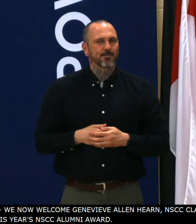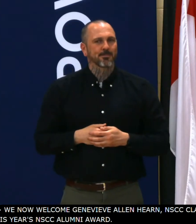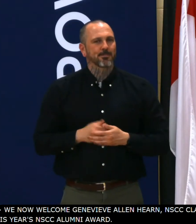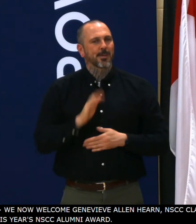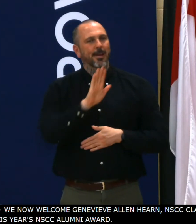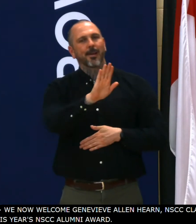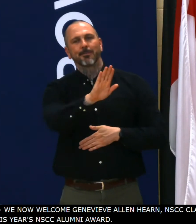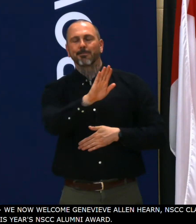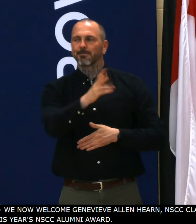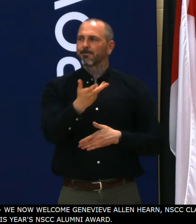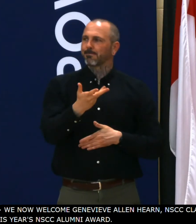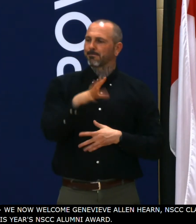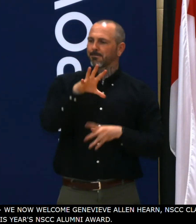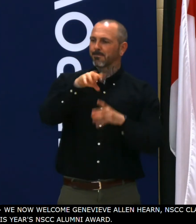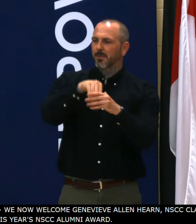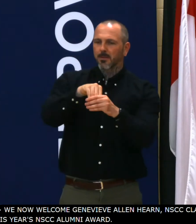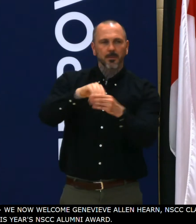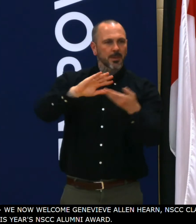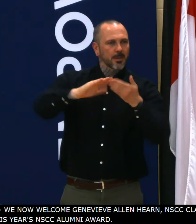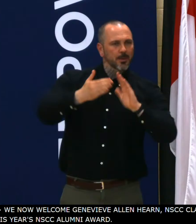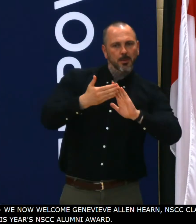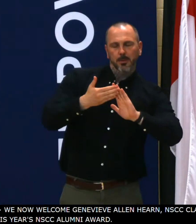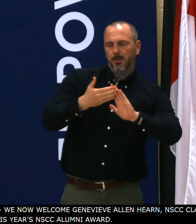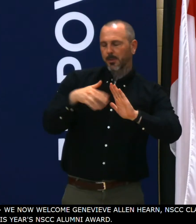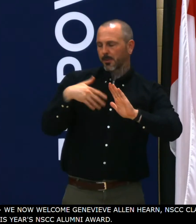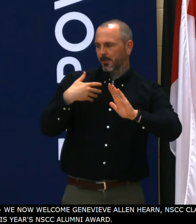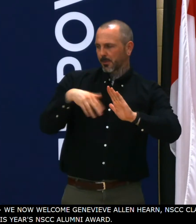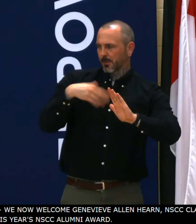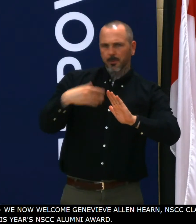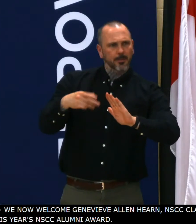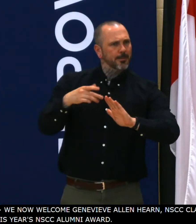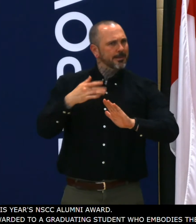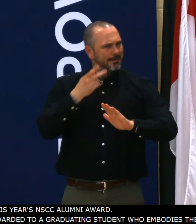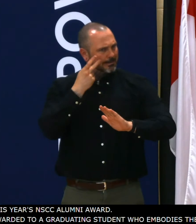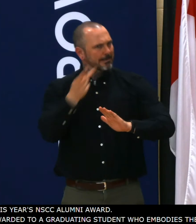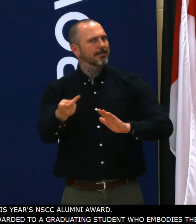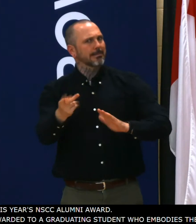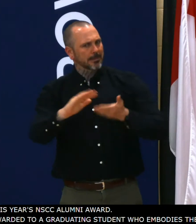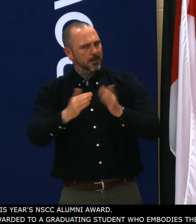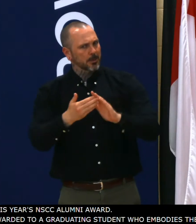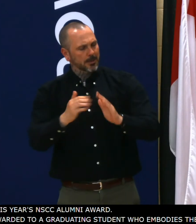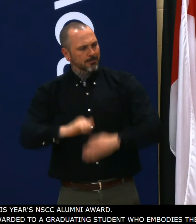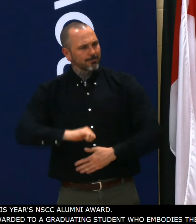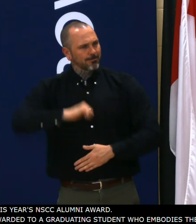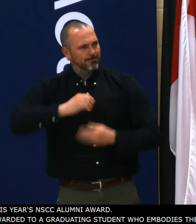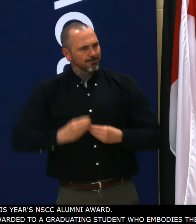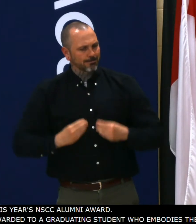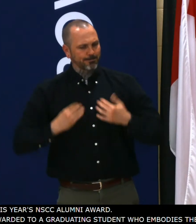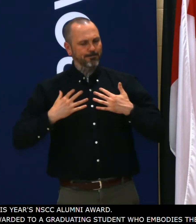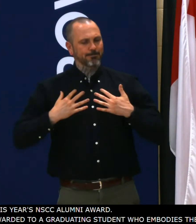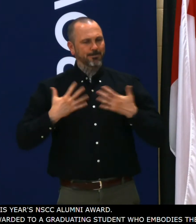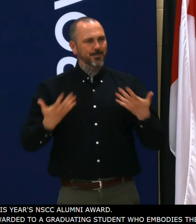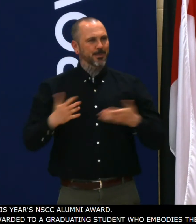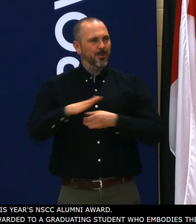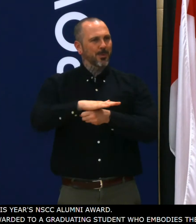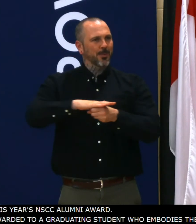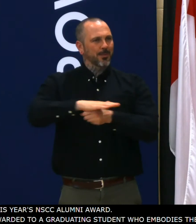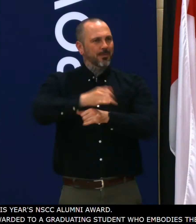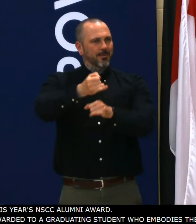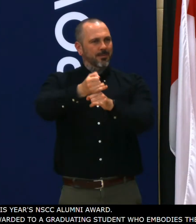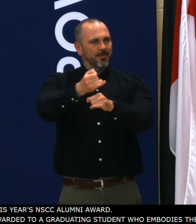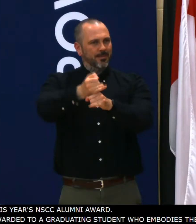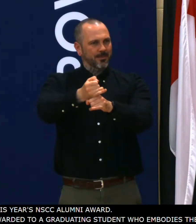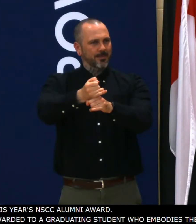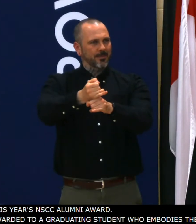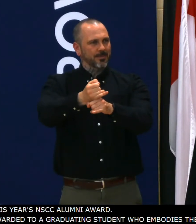extraordinary contributions have inspired a sense of community and pride on campus.